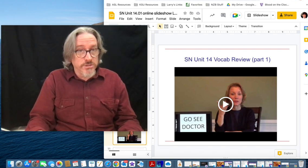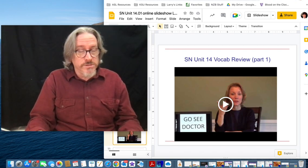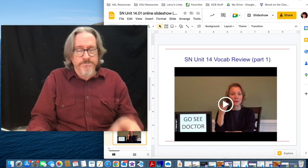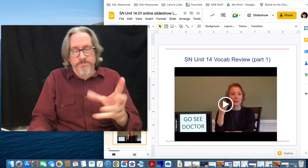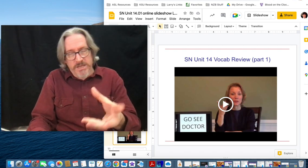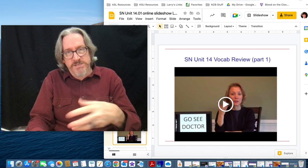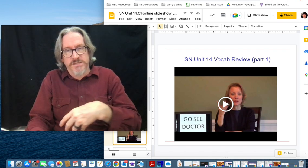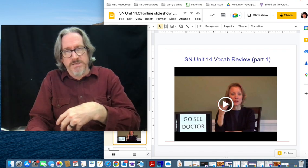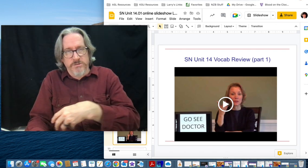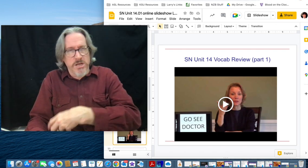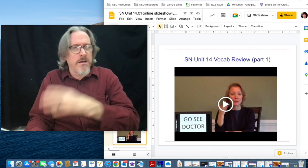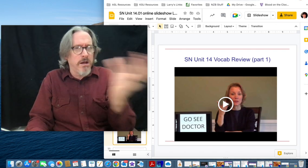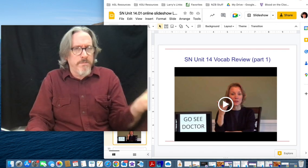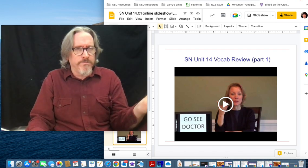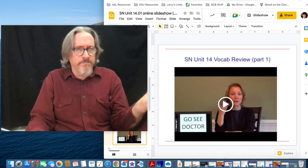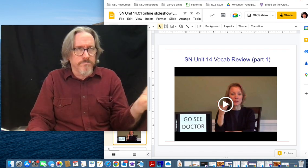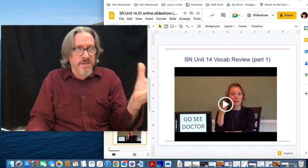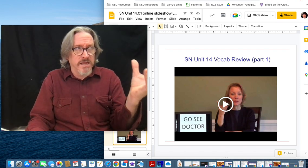slideshows, because it's